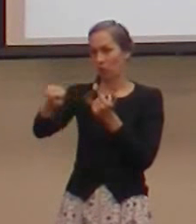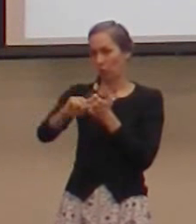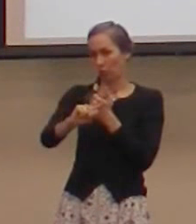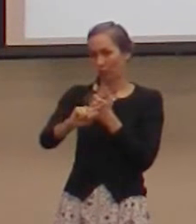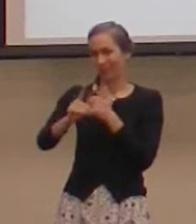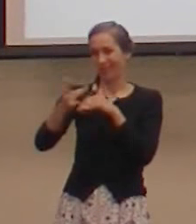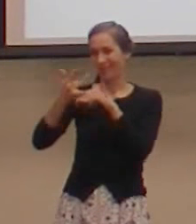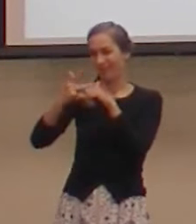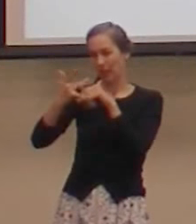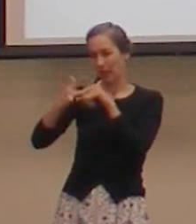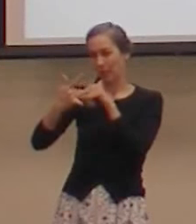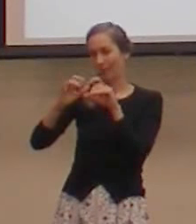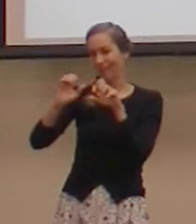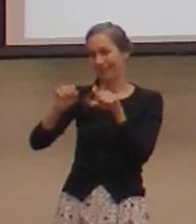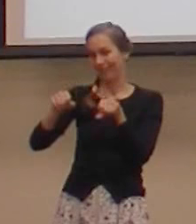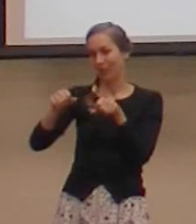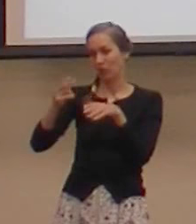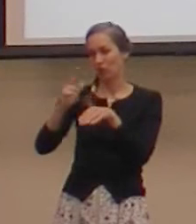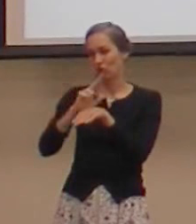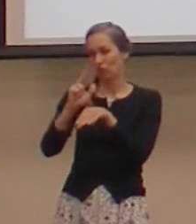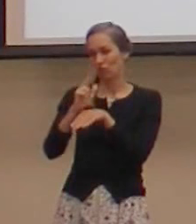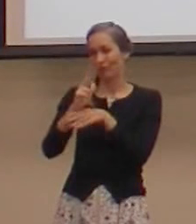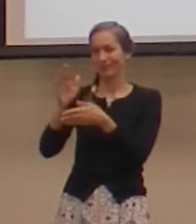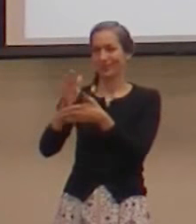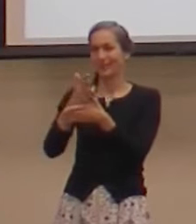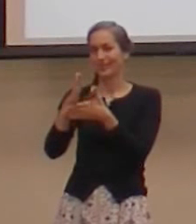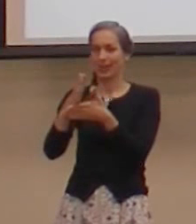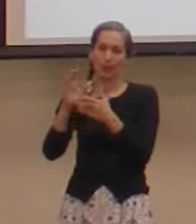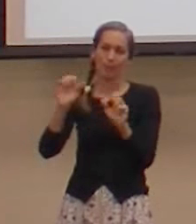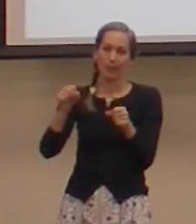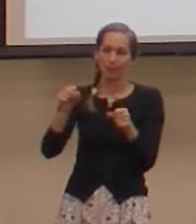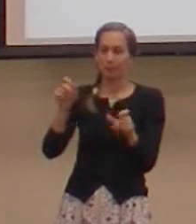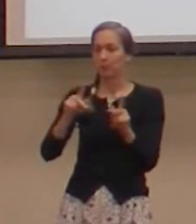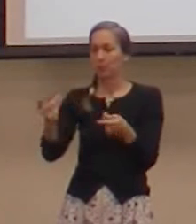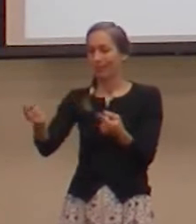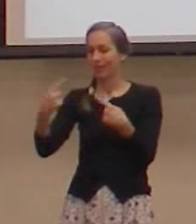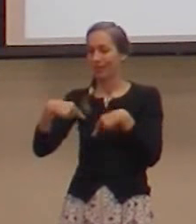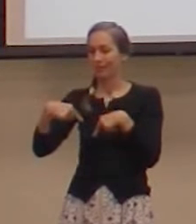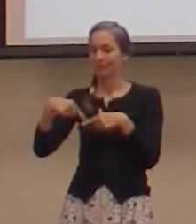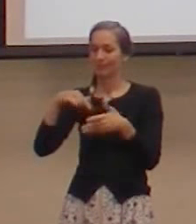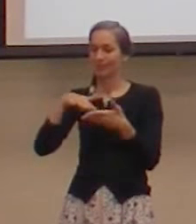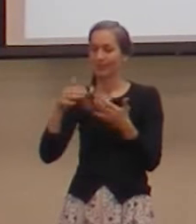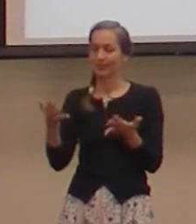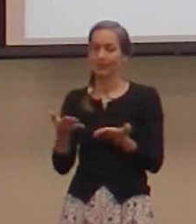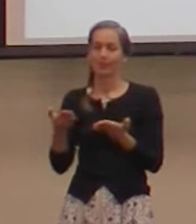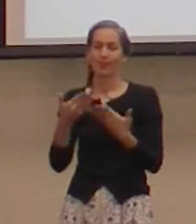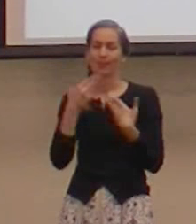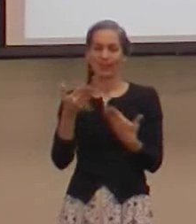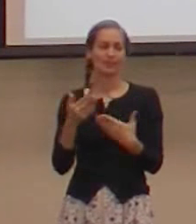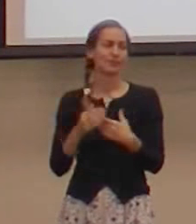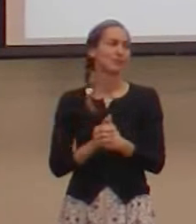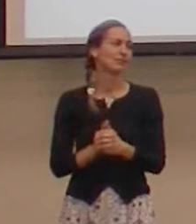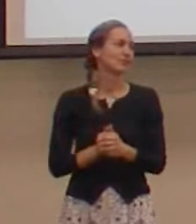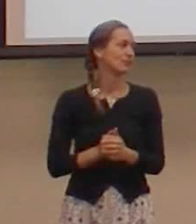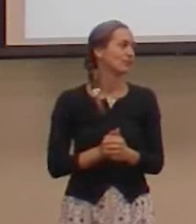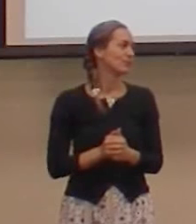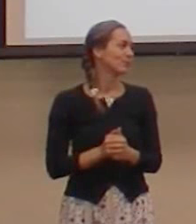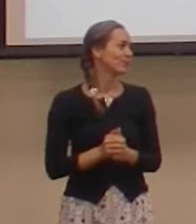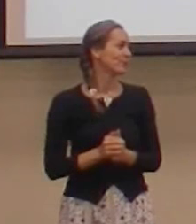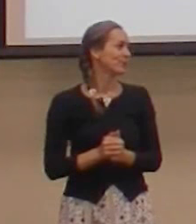summer that will help you be able to share the possibility of people coming to study here. Thanks.